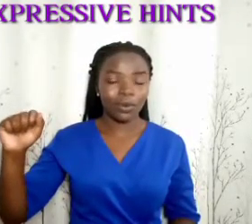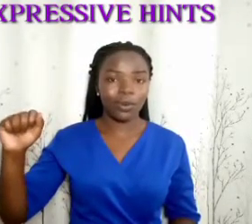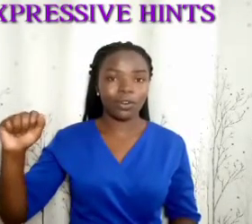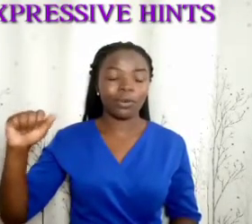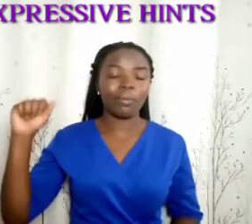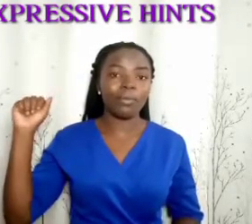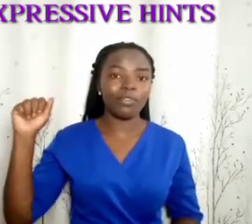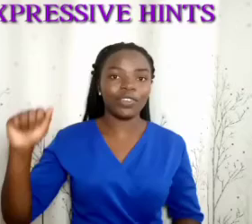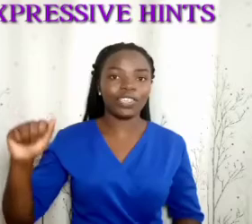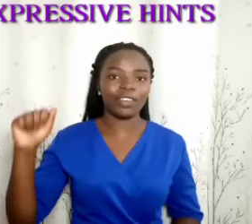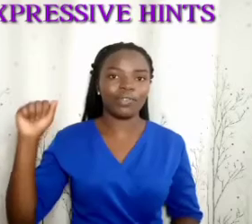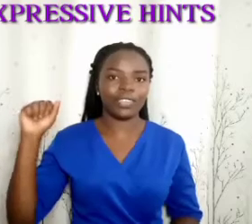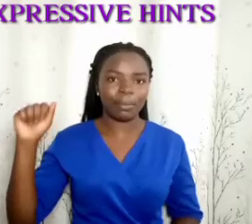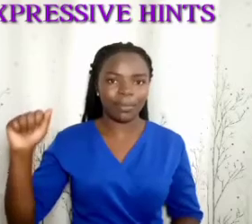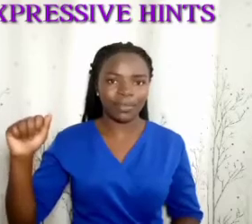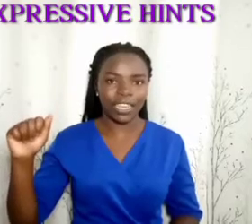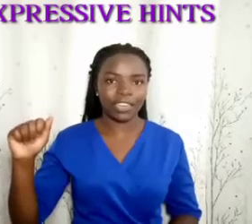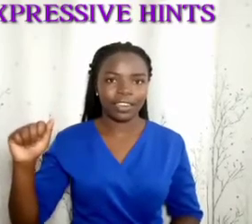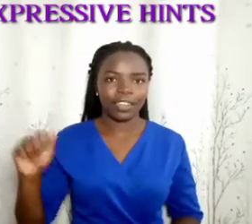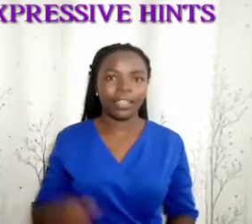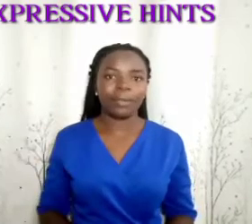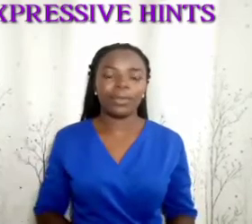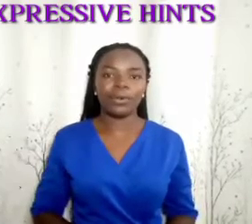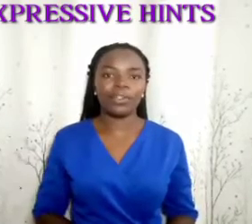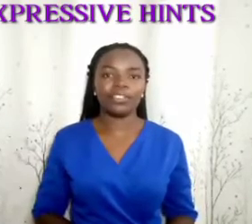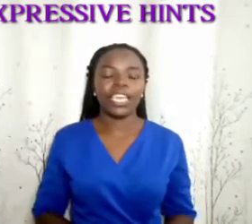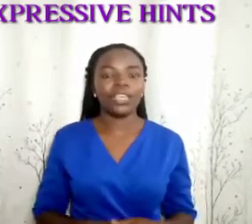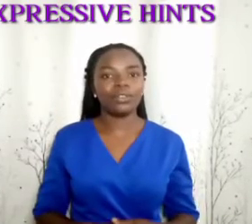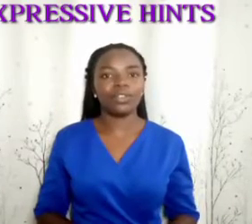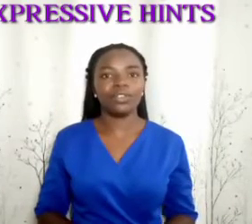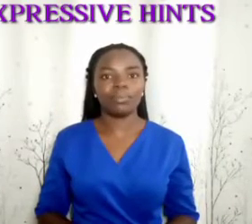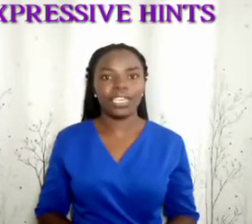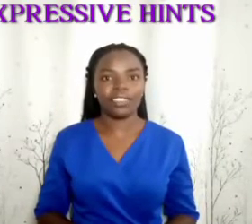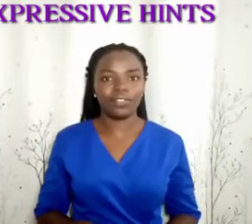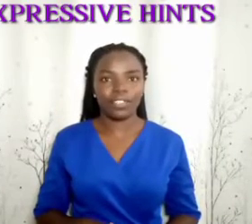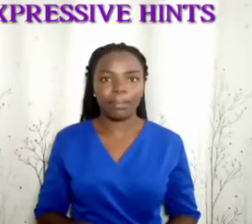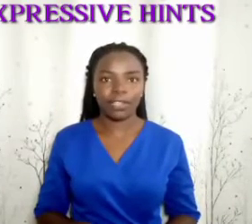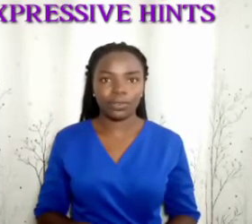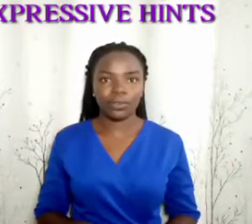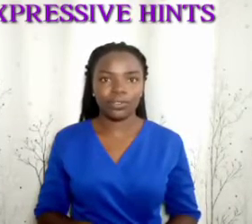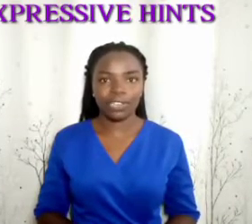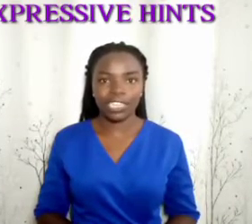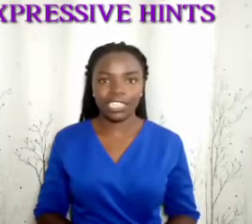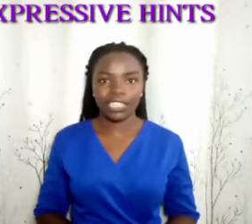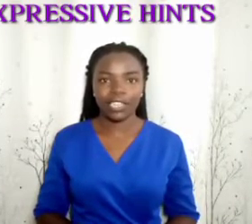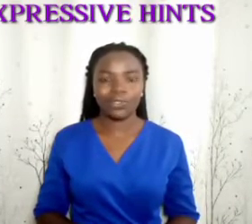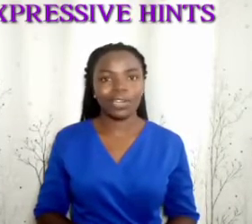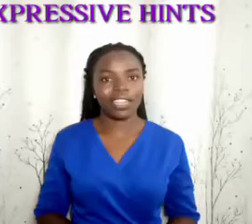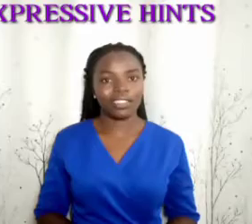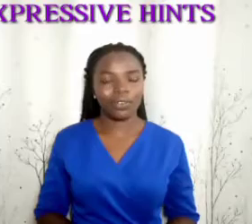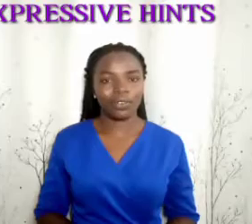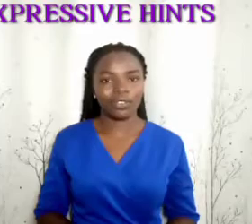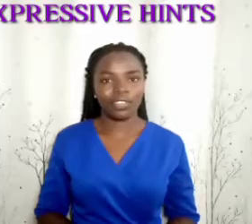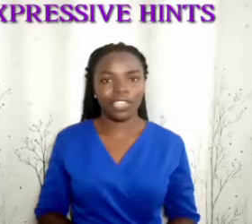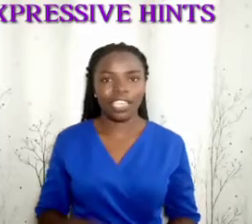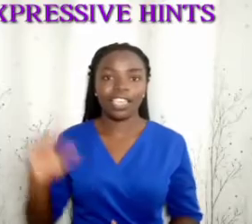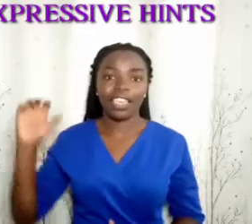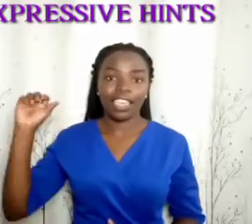or move it every time you sign, because it will not be easy for the person who is reading to understand what you're saying.